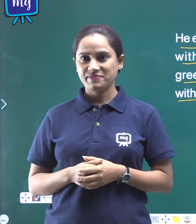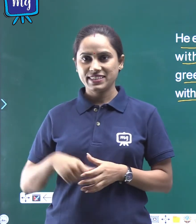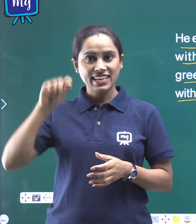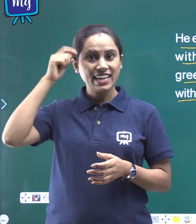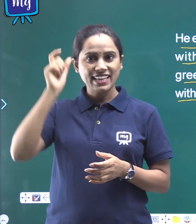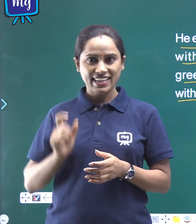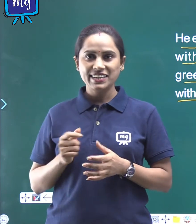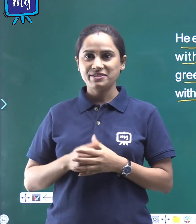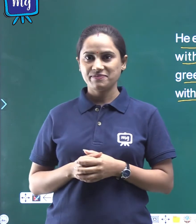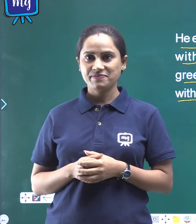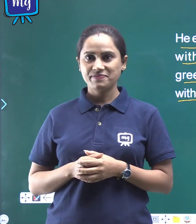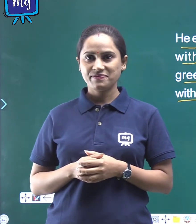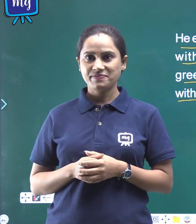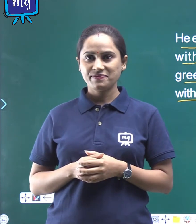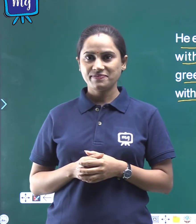greet